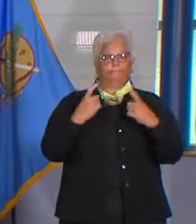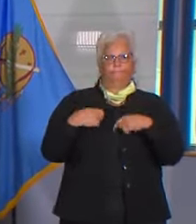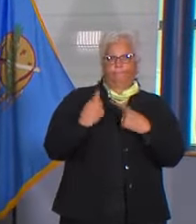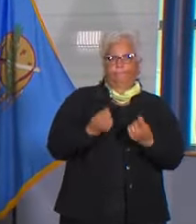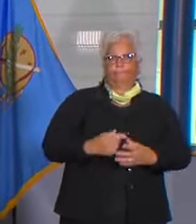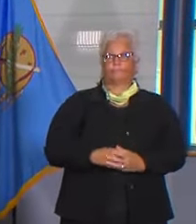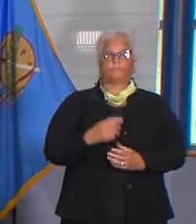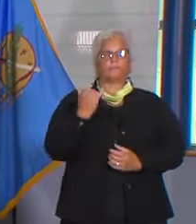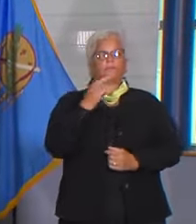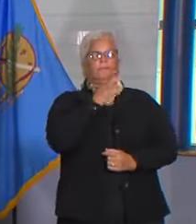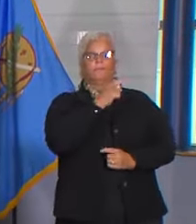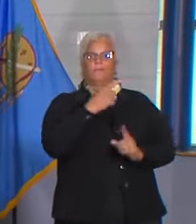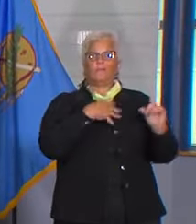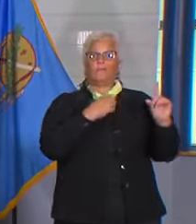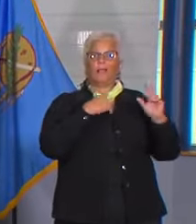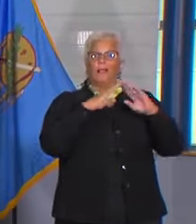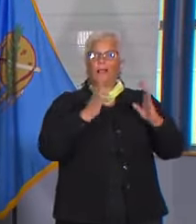reports.